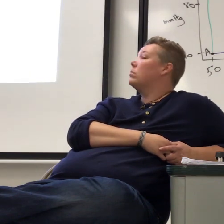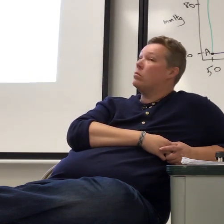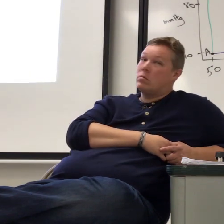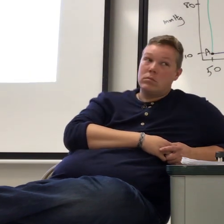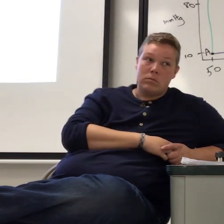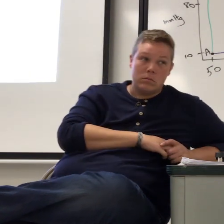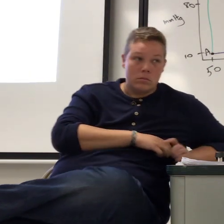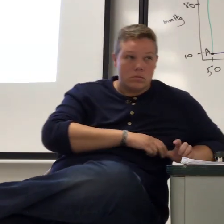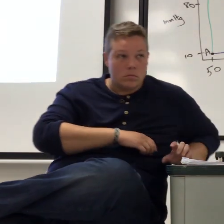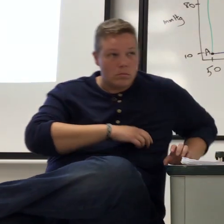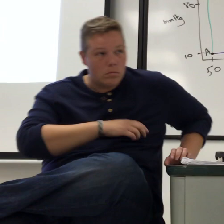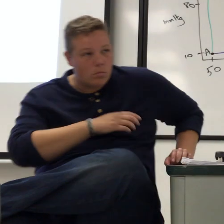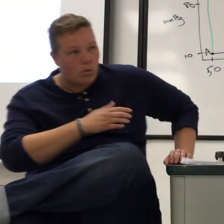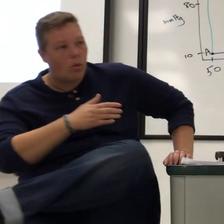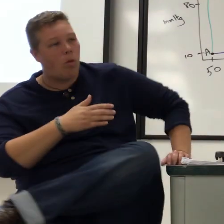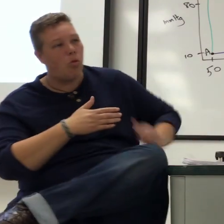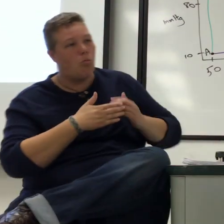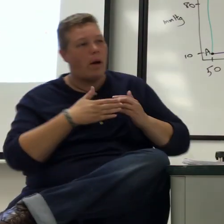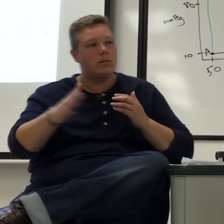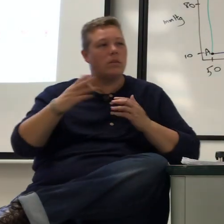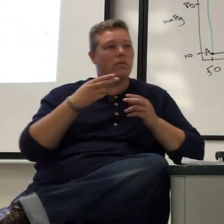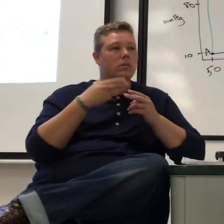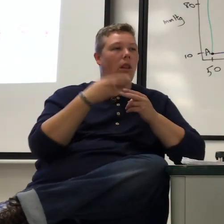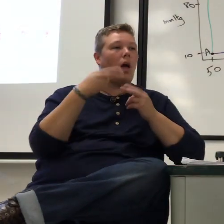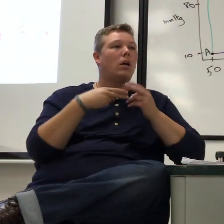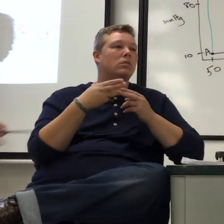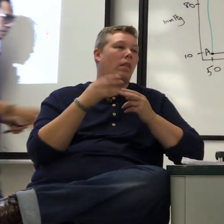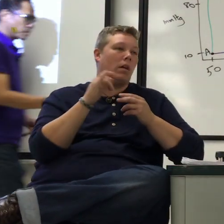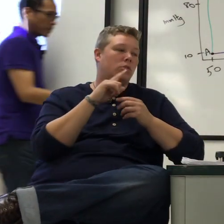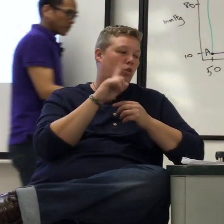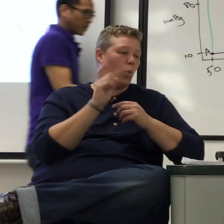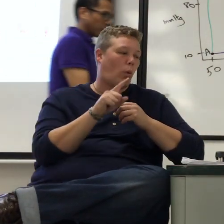The rest of the slides are just the questions I compiled on the worksheet.